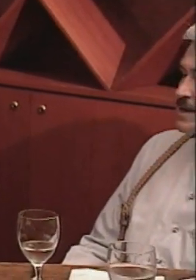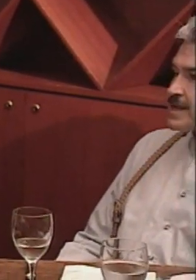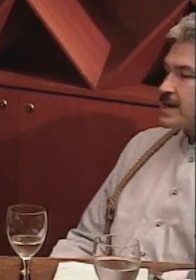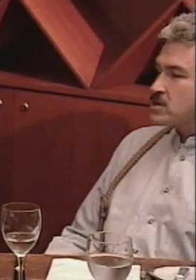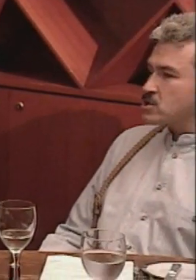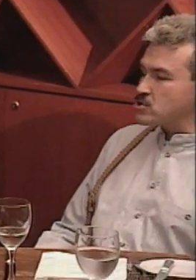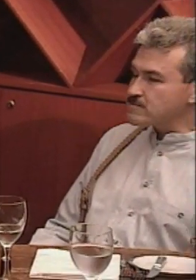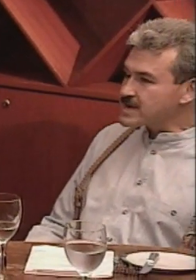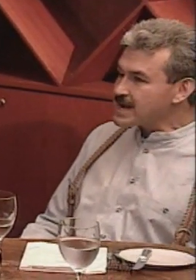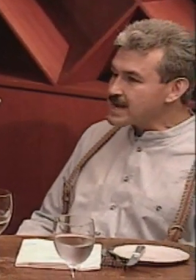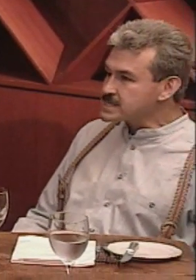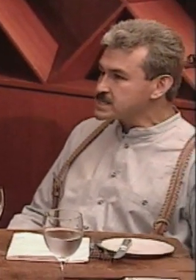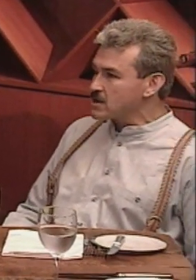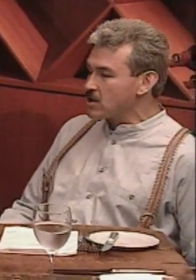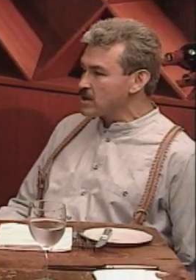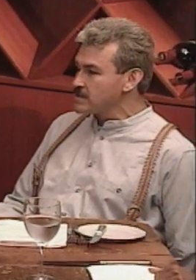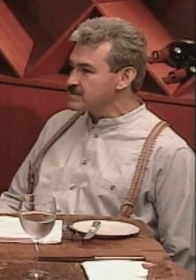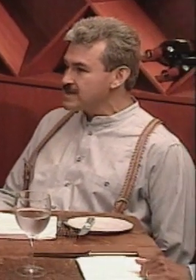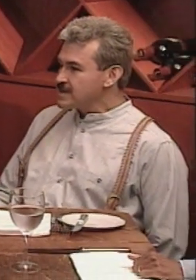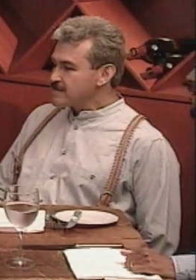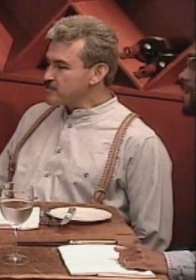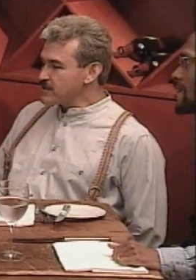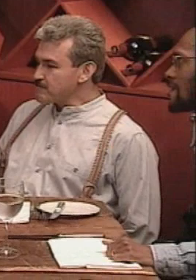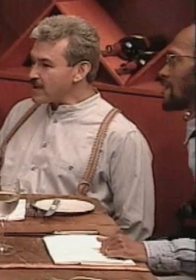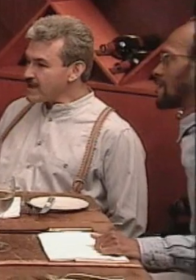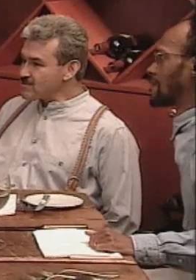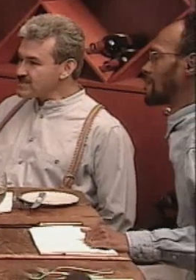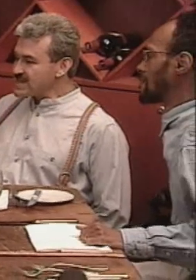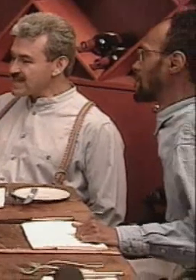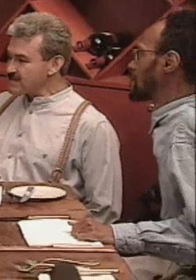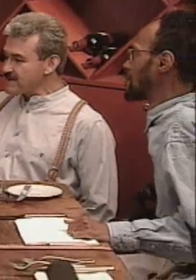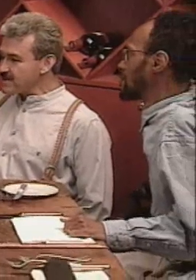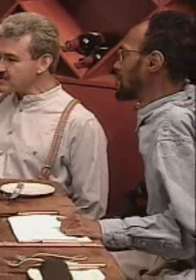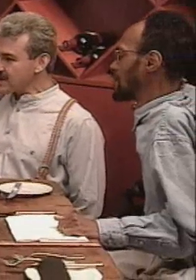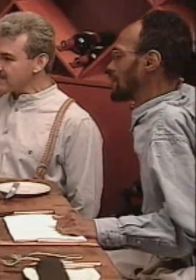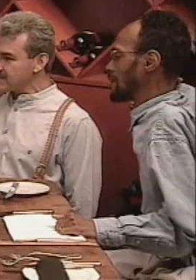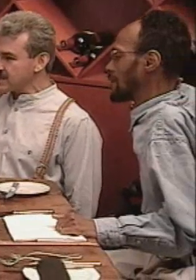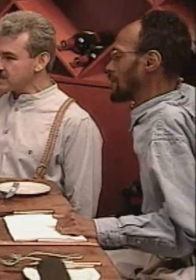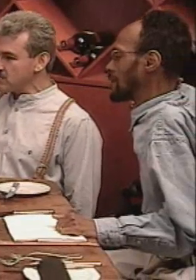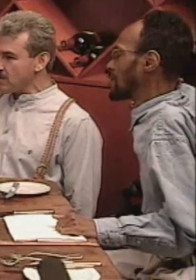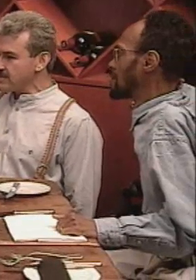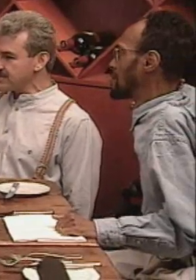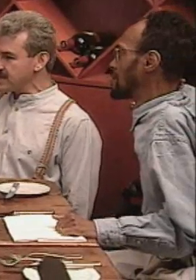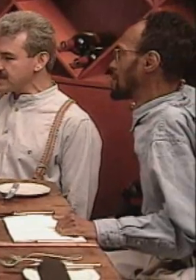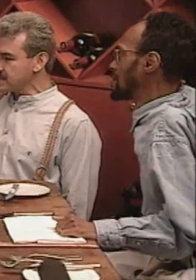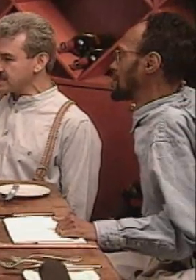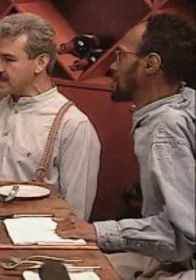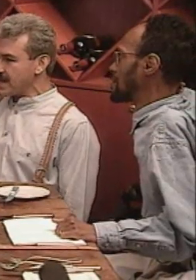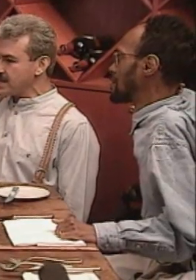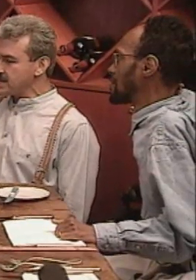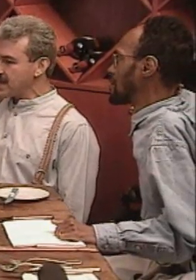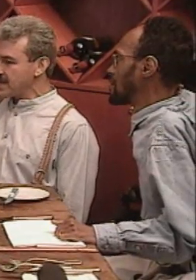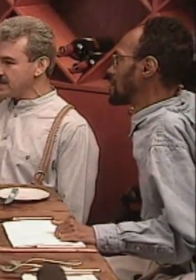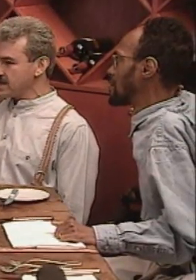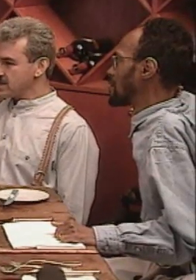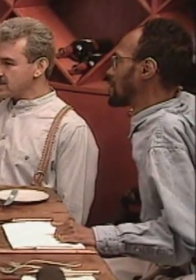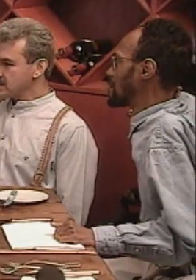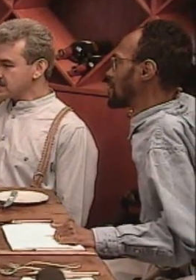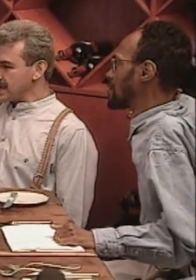on curb cuts, on putting Braille on the elevators, everything. They can do all the things that the ADA says